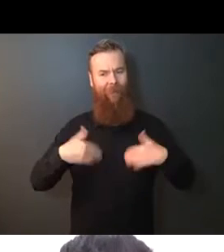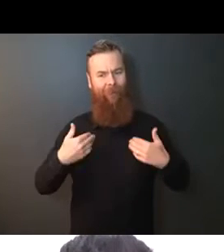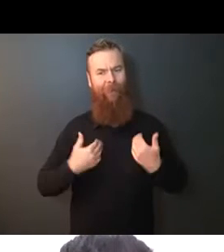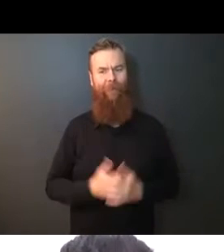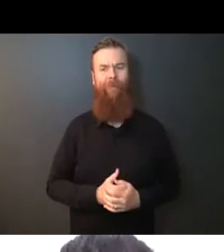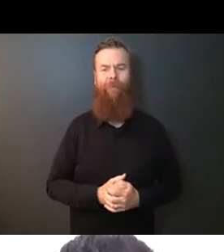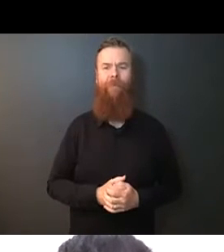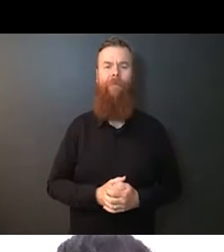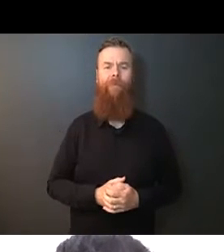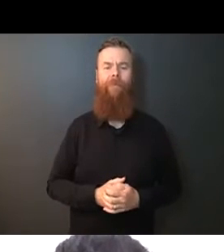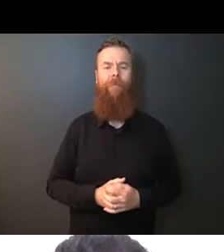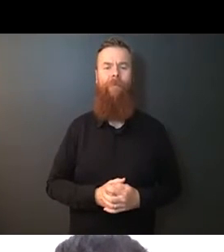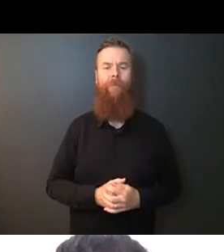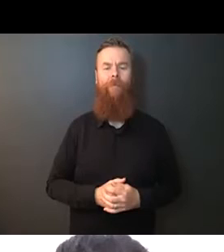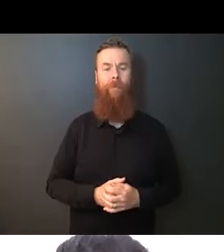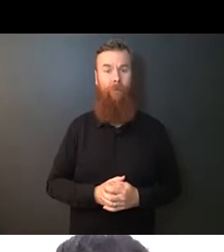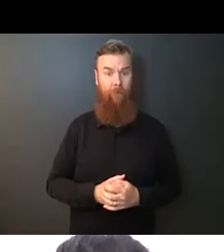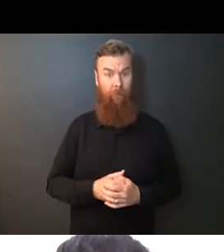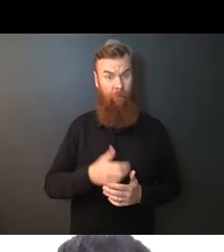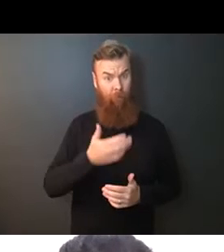maybe you repeat the question.